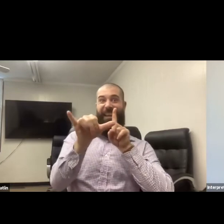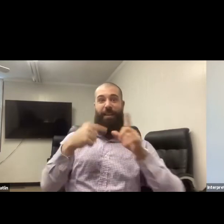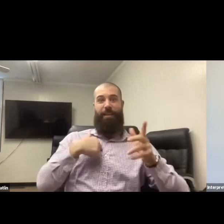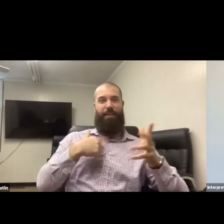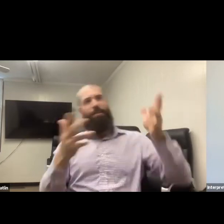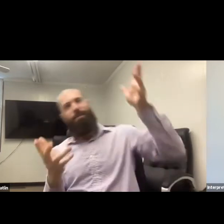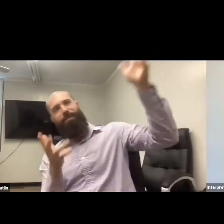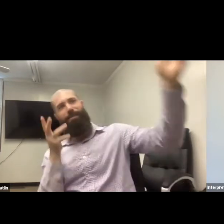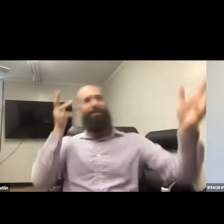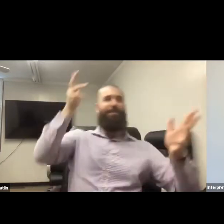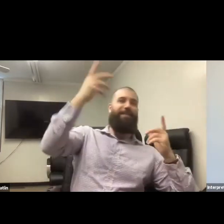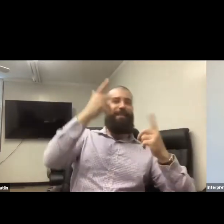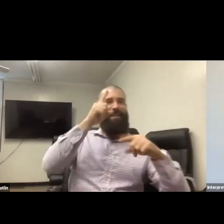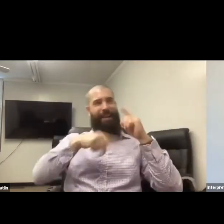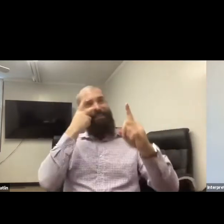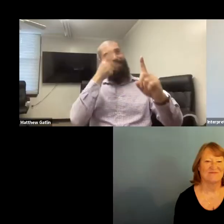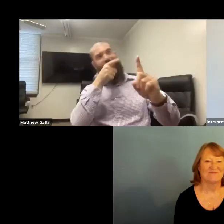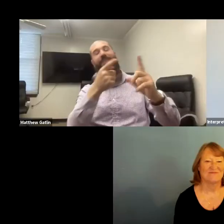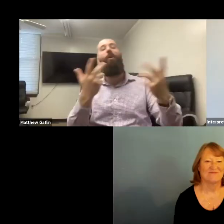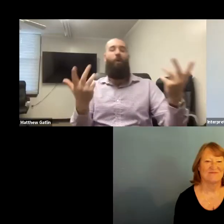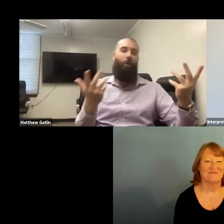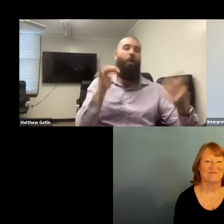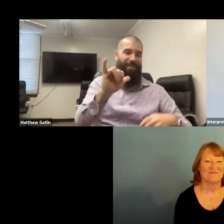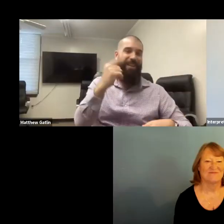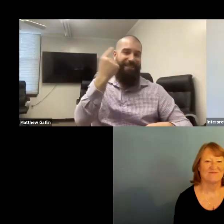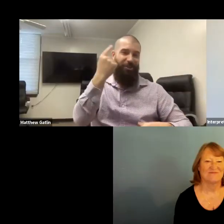So if you see two deaf people standing talking to each other,